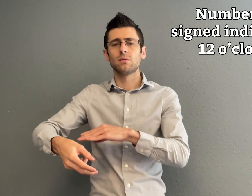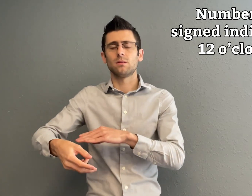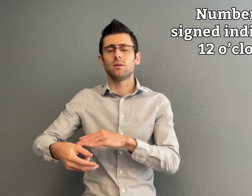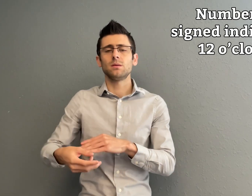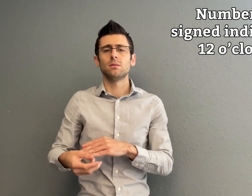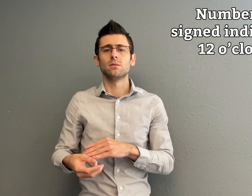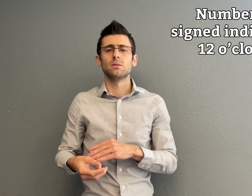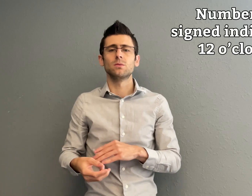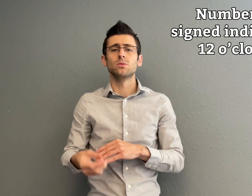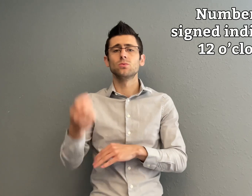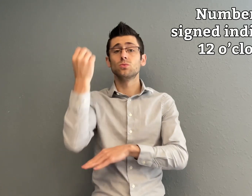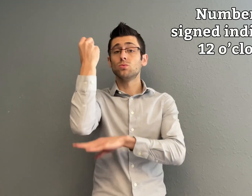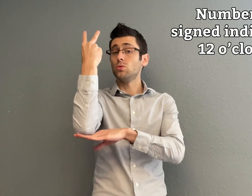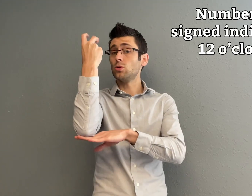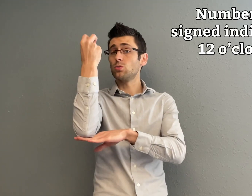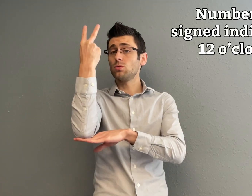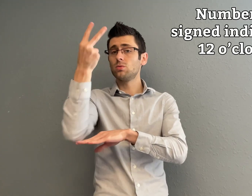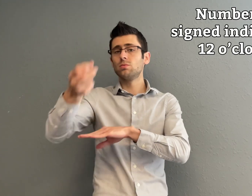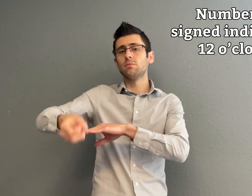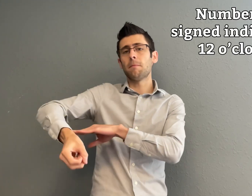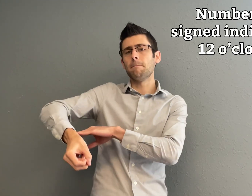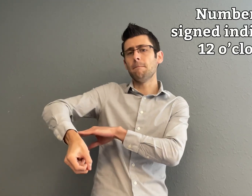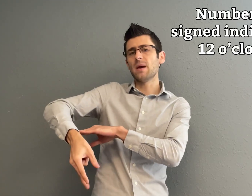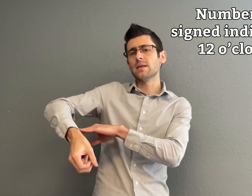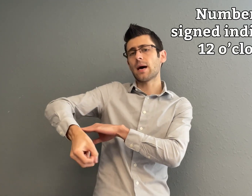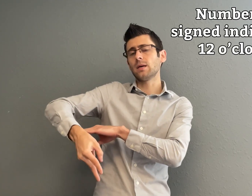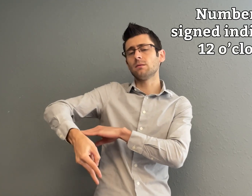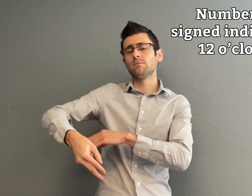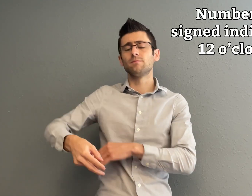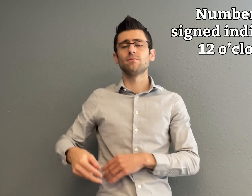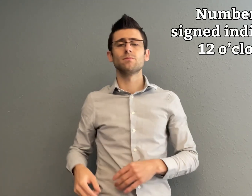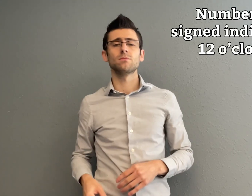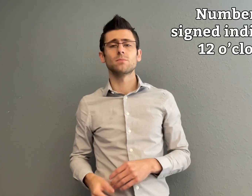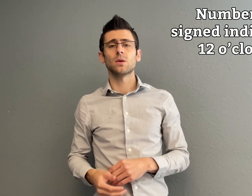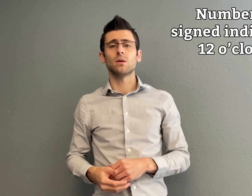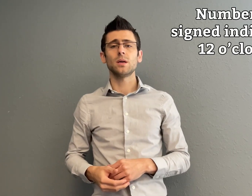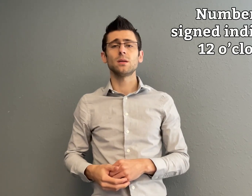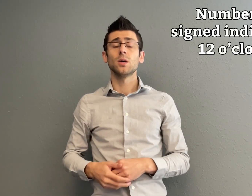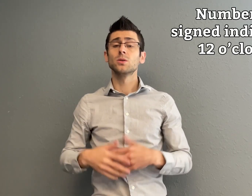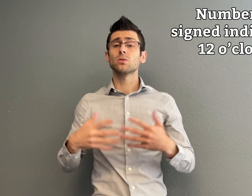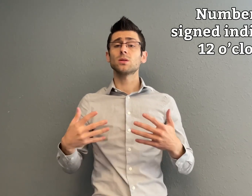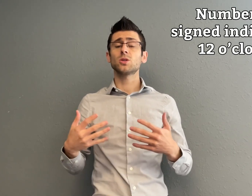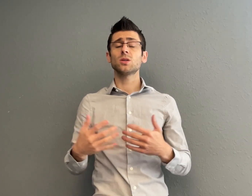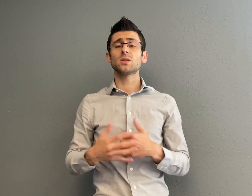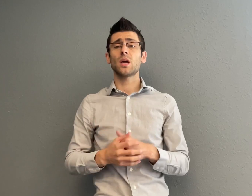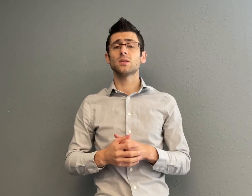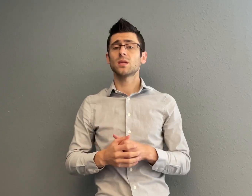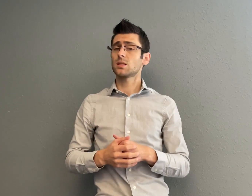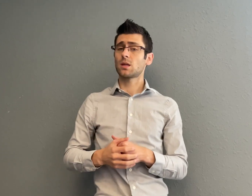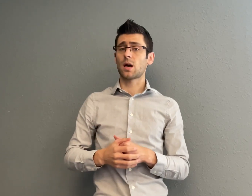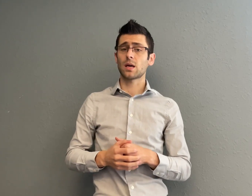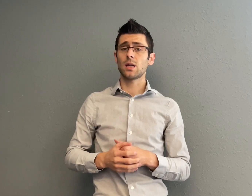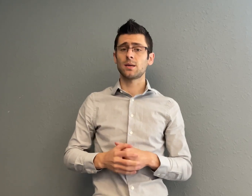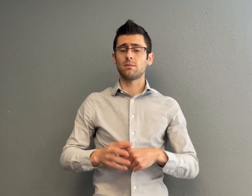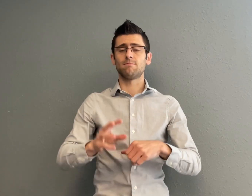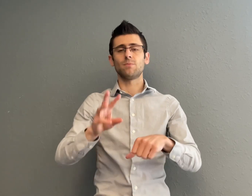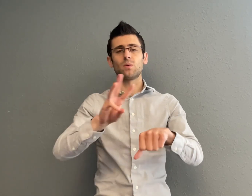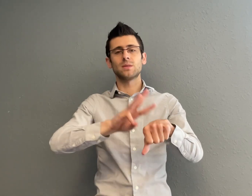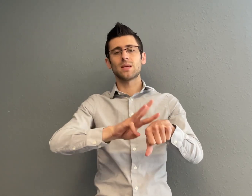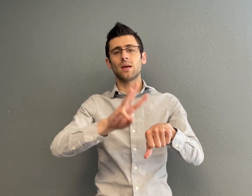all right? Noon, midnight, right? So let's just say it's 6 o'clock at night. We would say